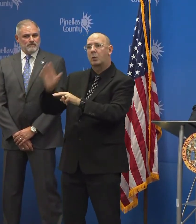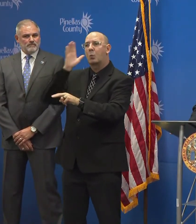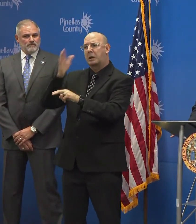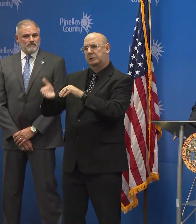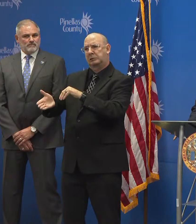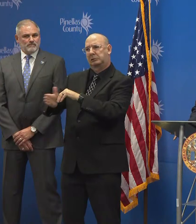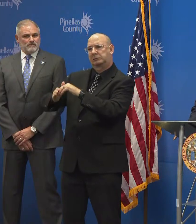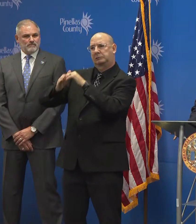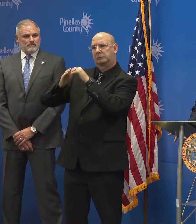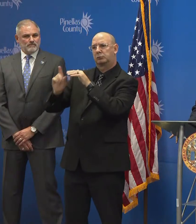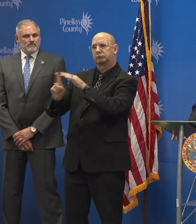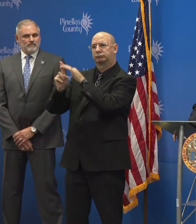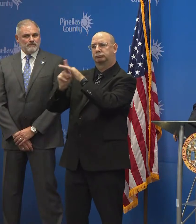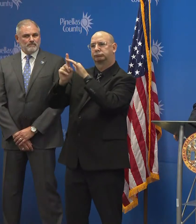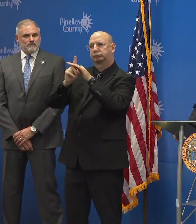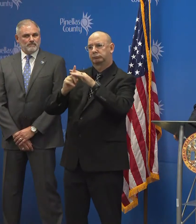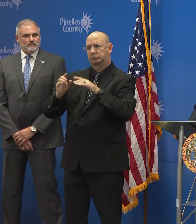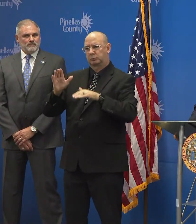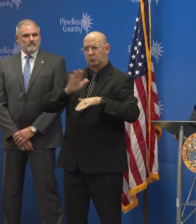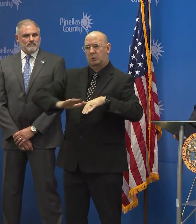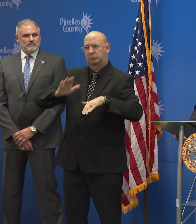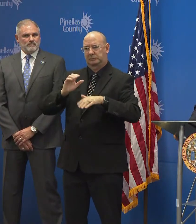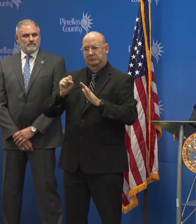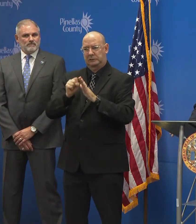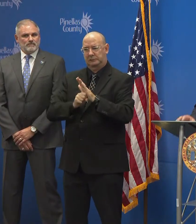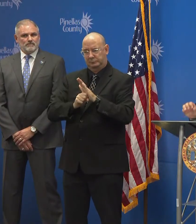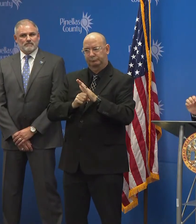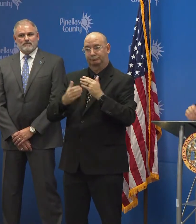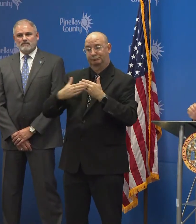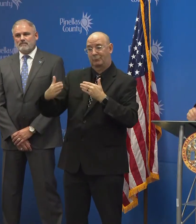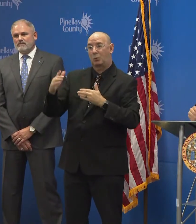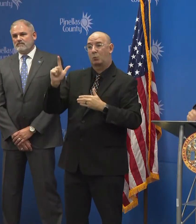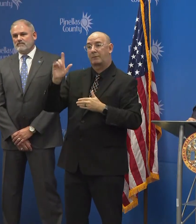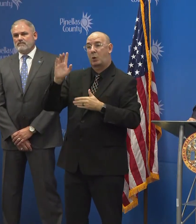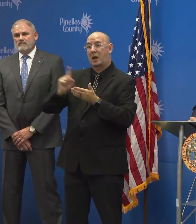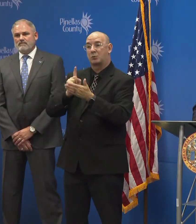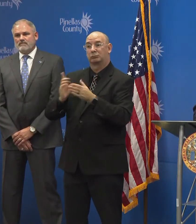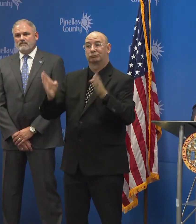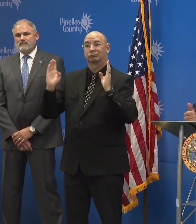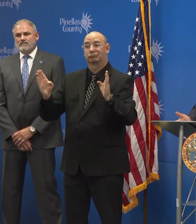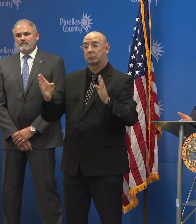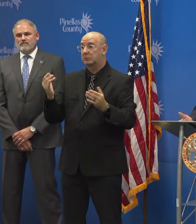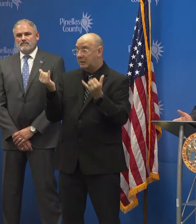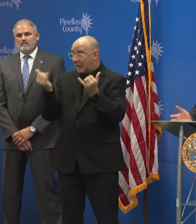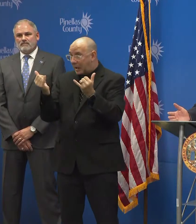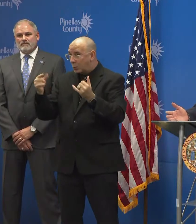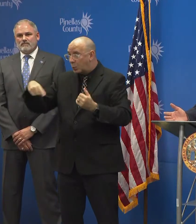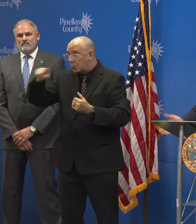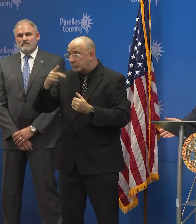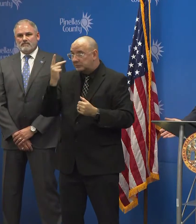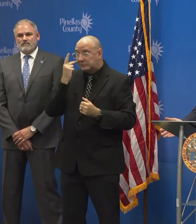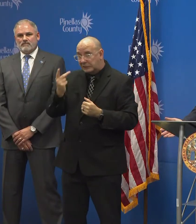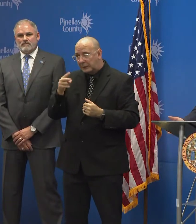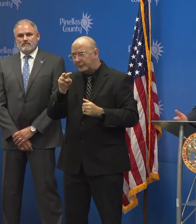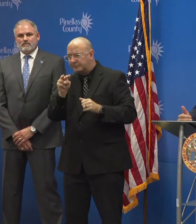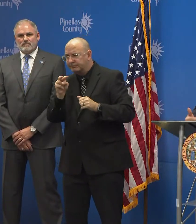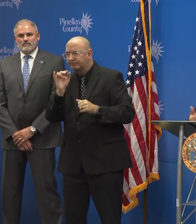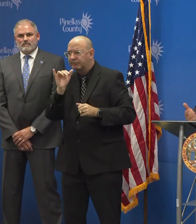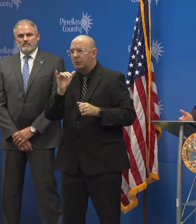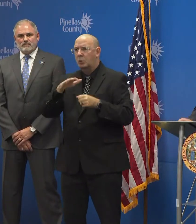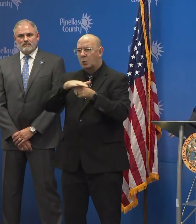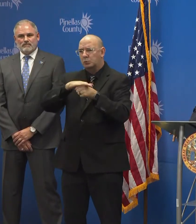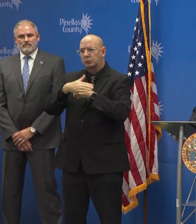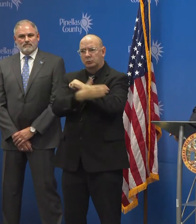other parts of the state over the next 24 hours. You are now seeing local county